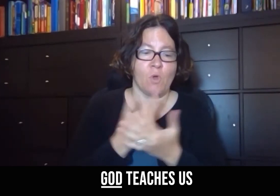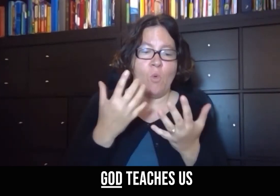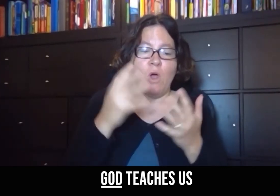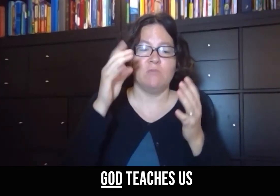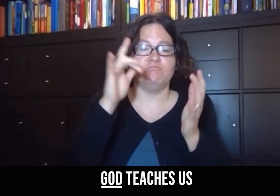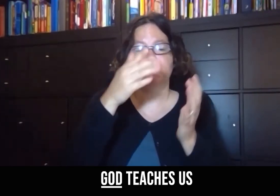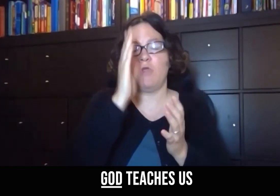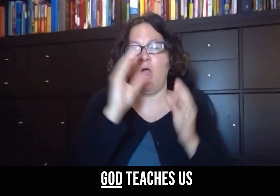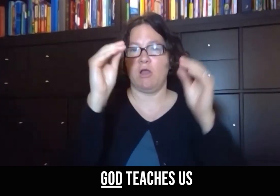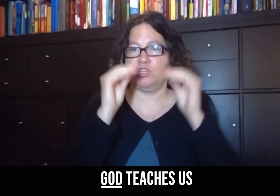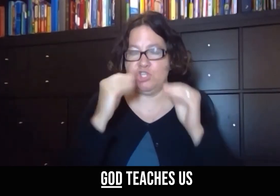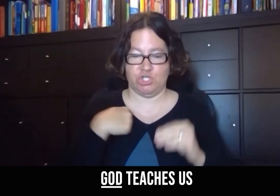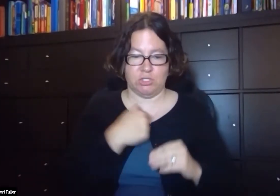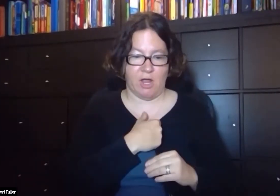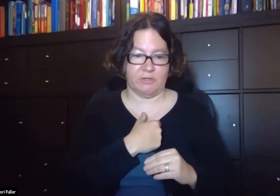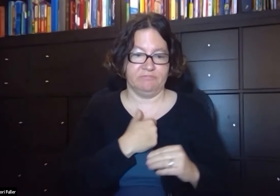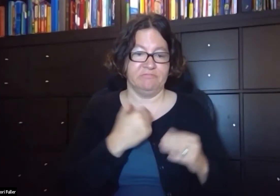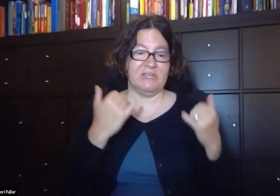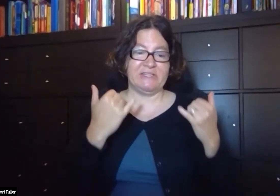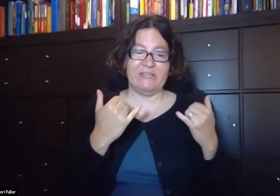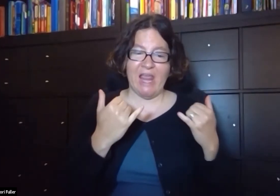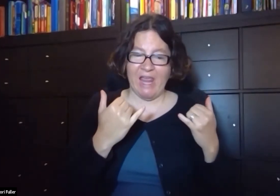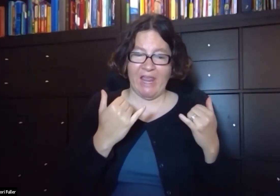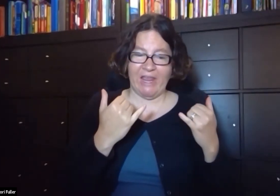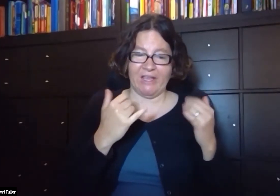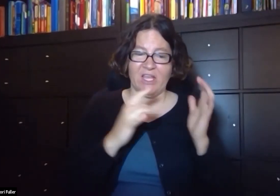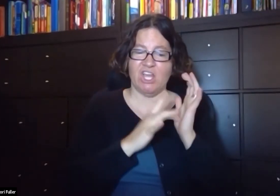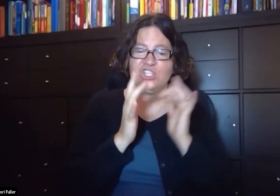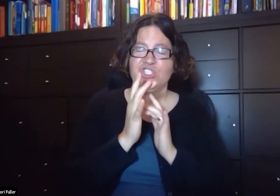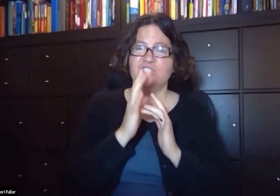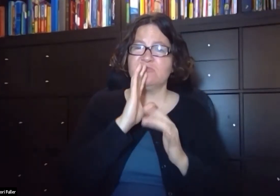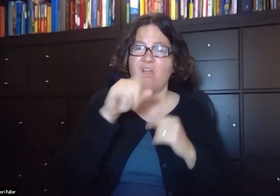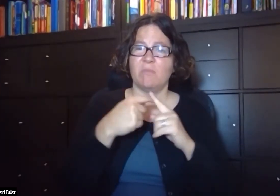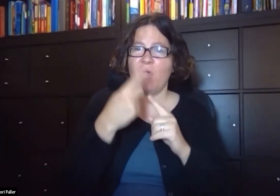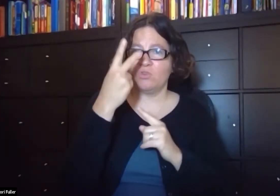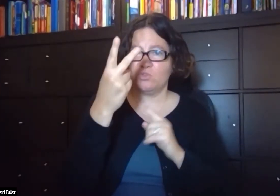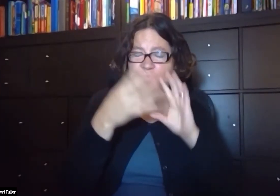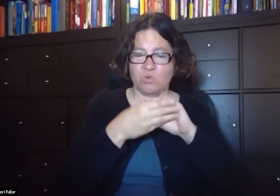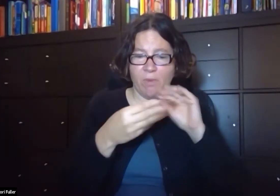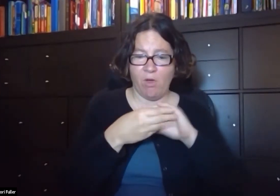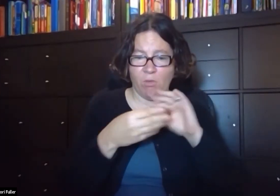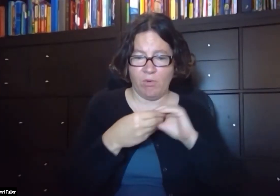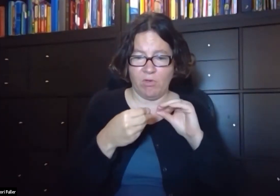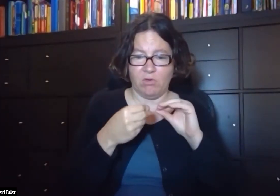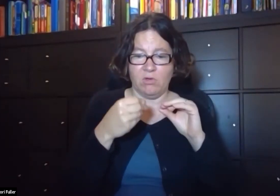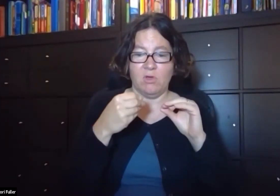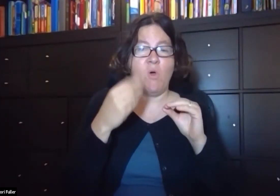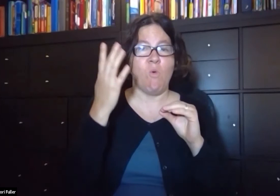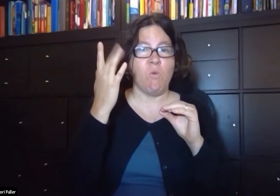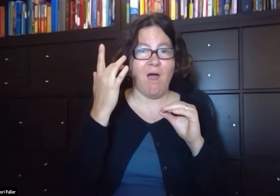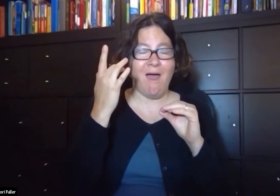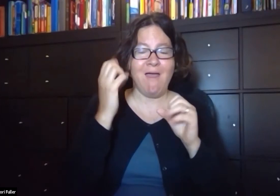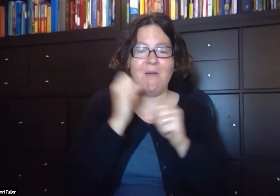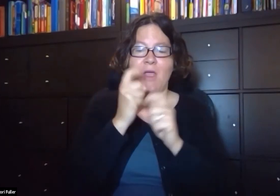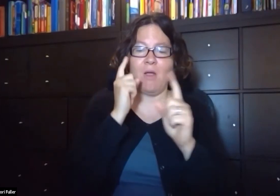And now an introduction to the gospel. And today Jesus talks about two parables to make